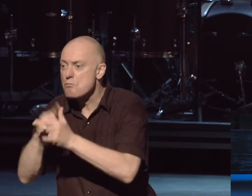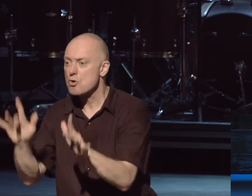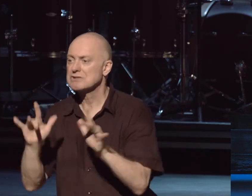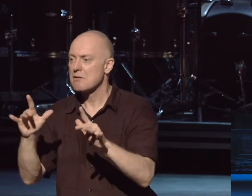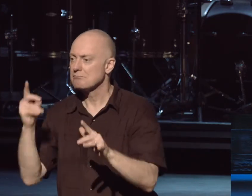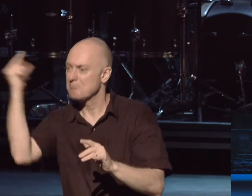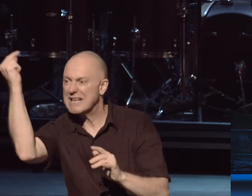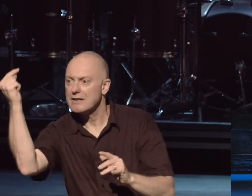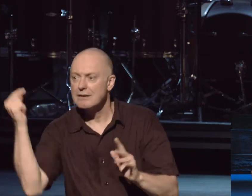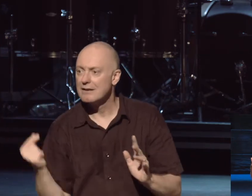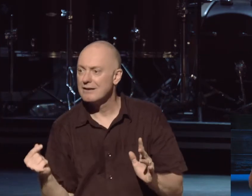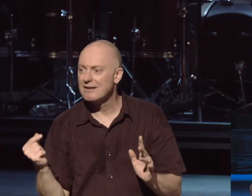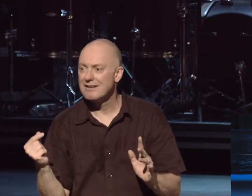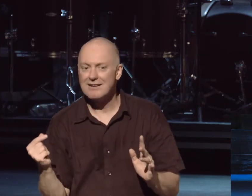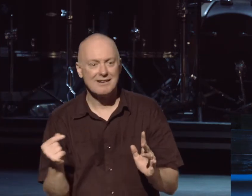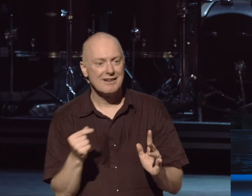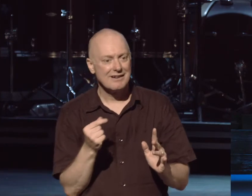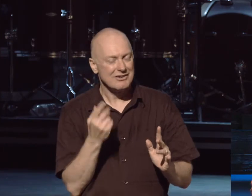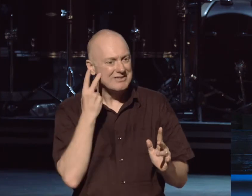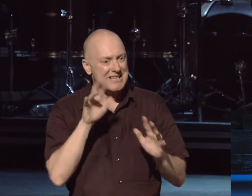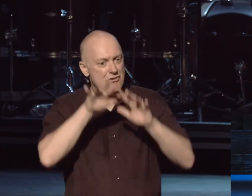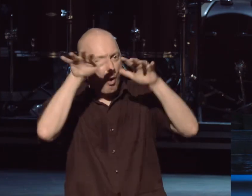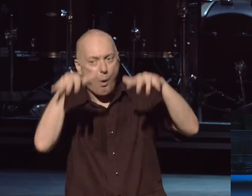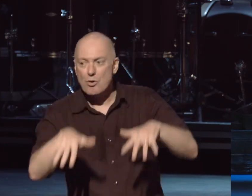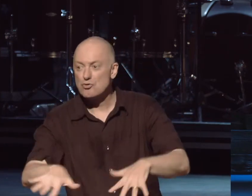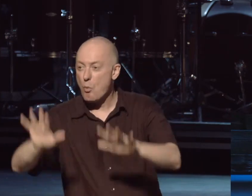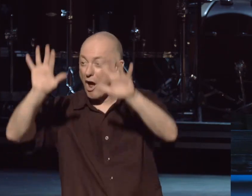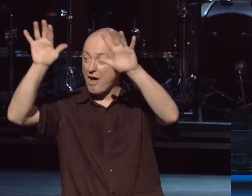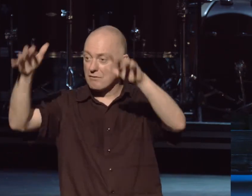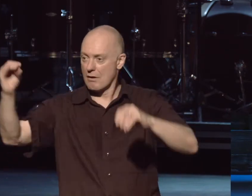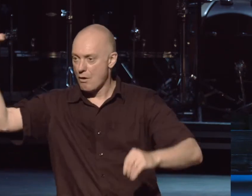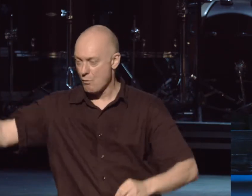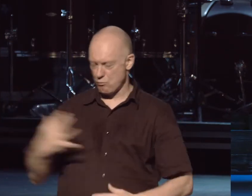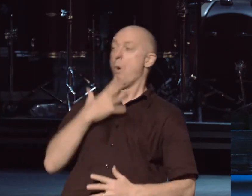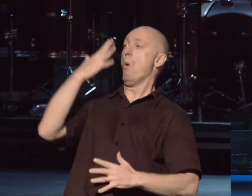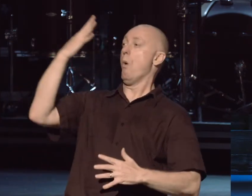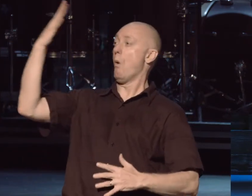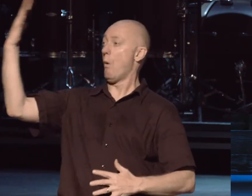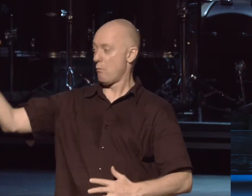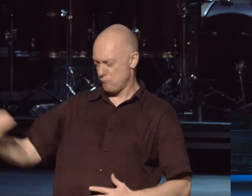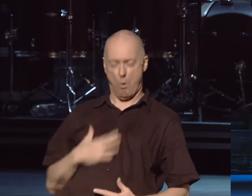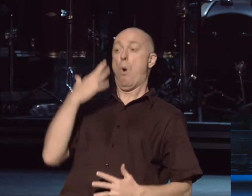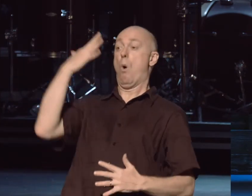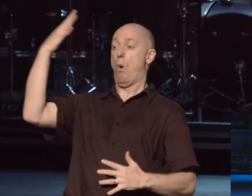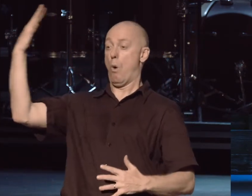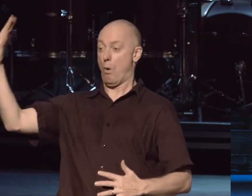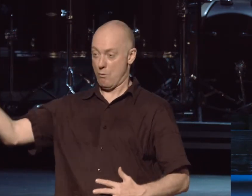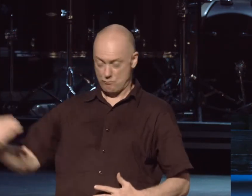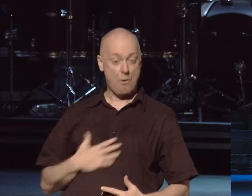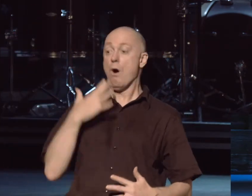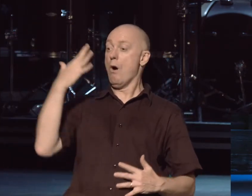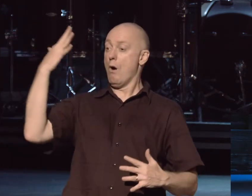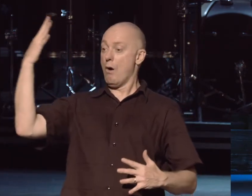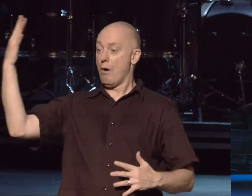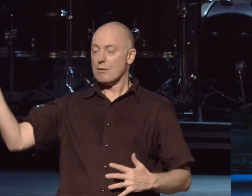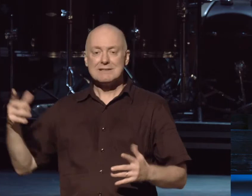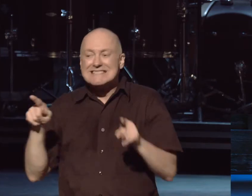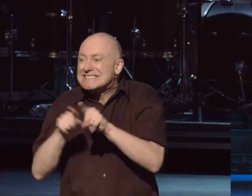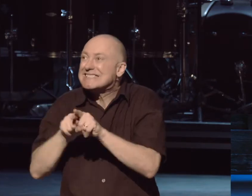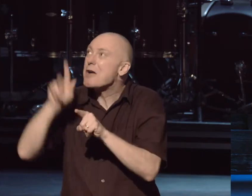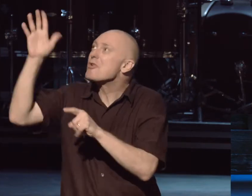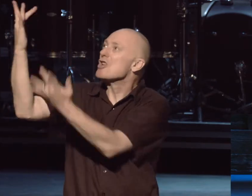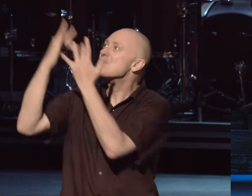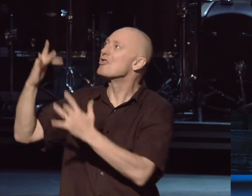ocean surf before, and the waves keep coming and coming, and they keep coming in and washing over you. That's the mercy of God, just